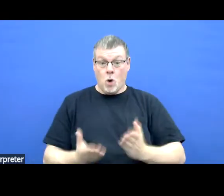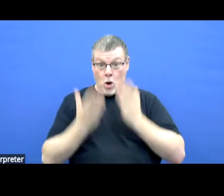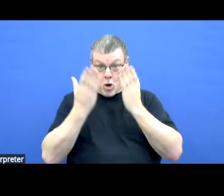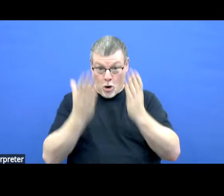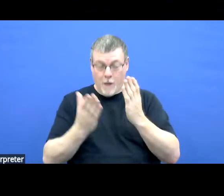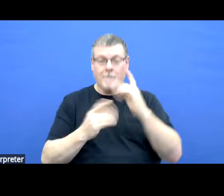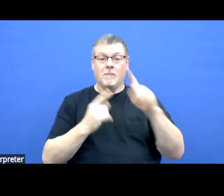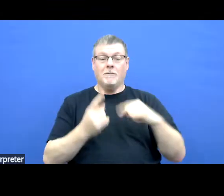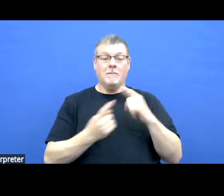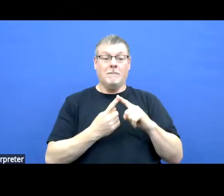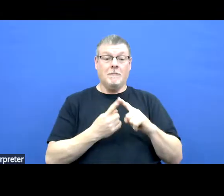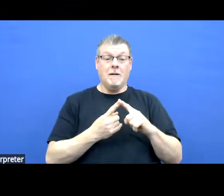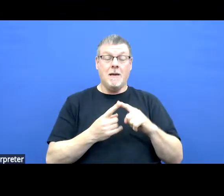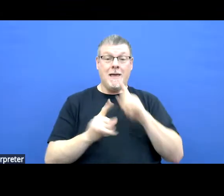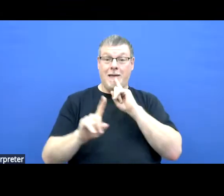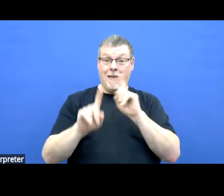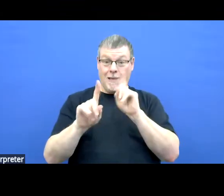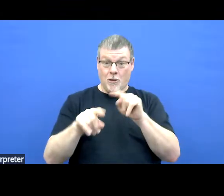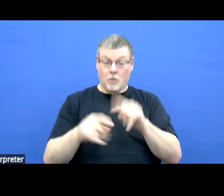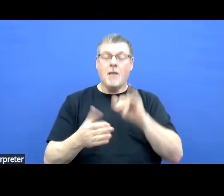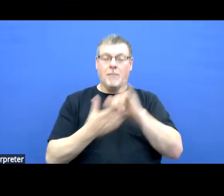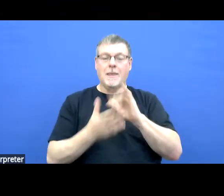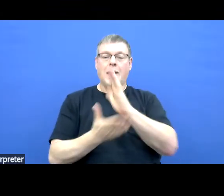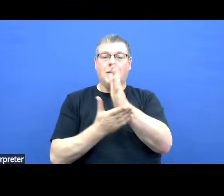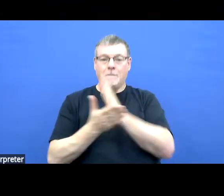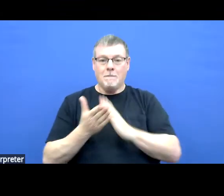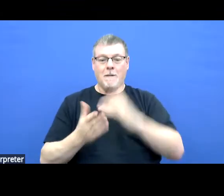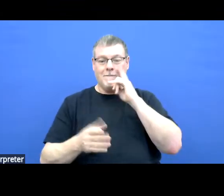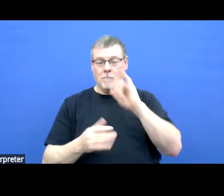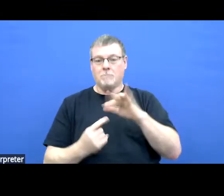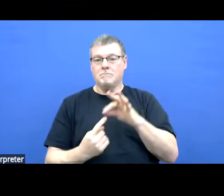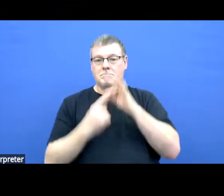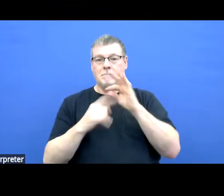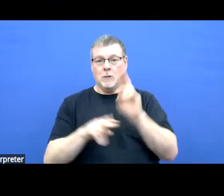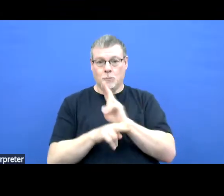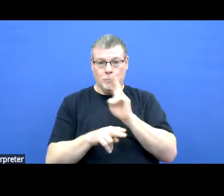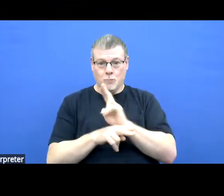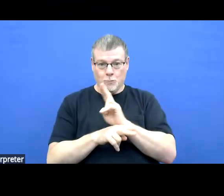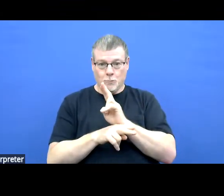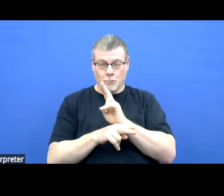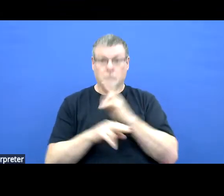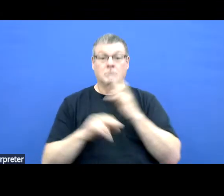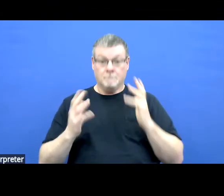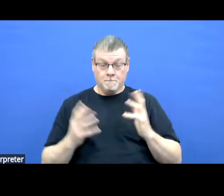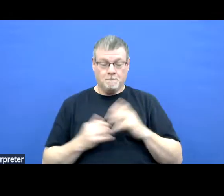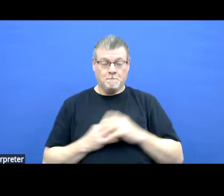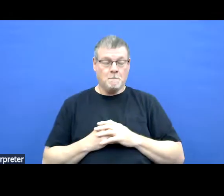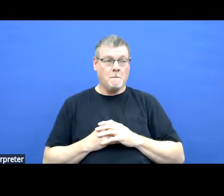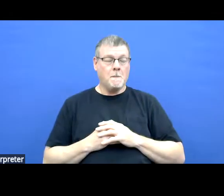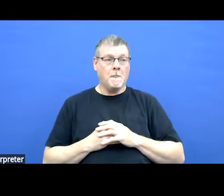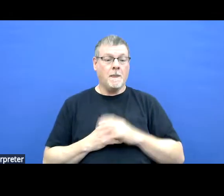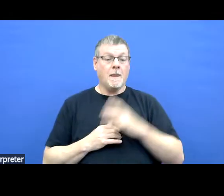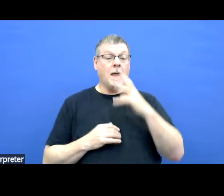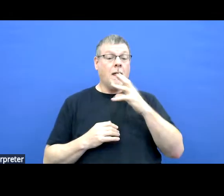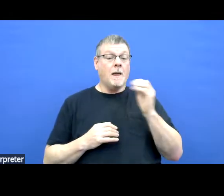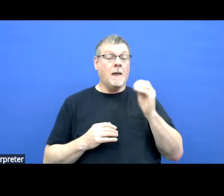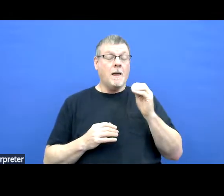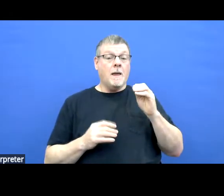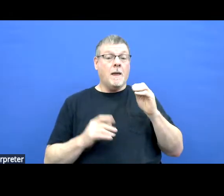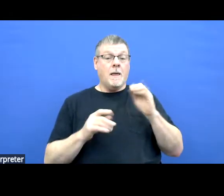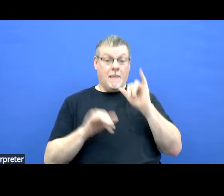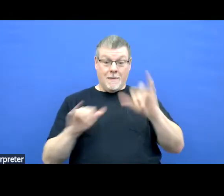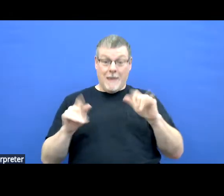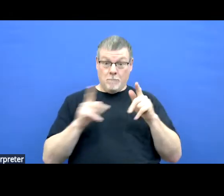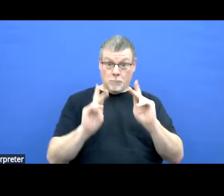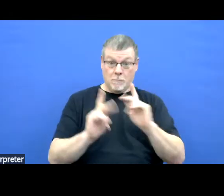then what happens is those become conditions of the special use permit. And so that way, and it's, as I